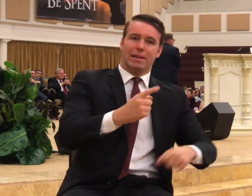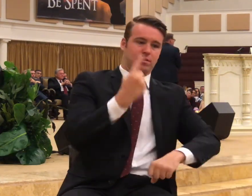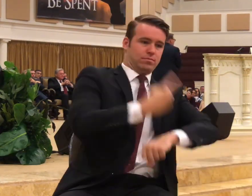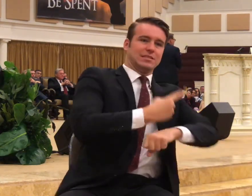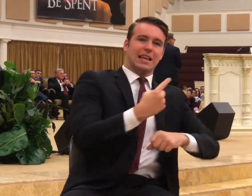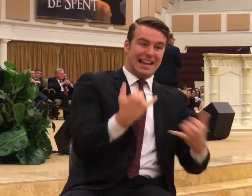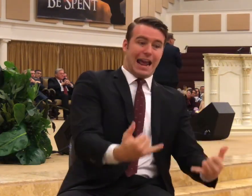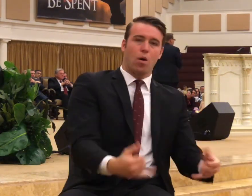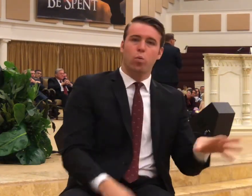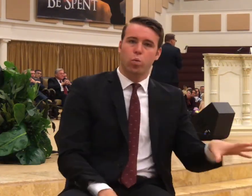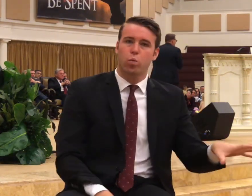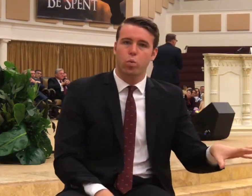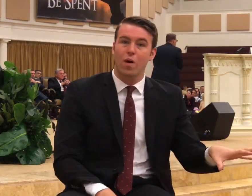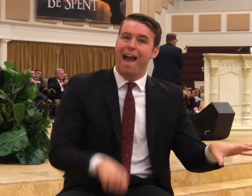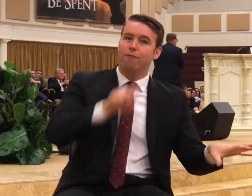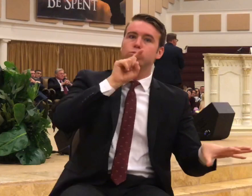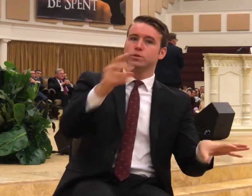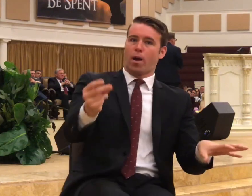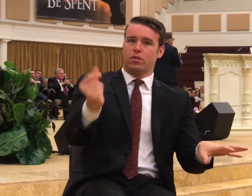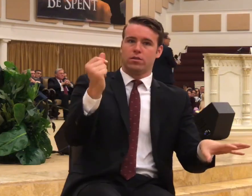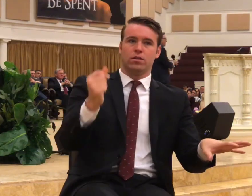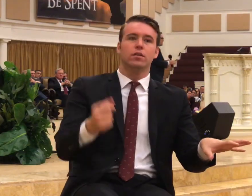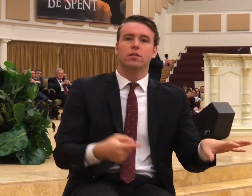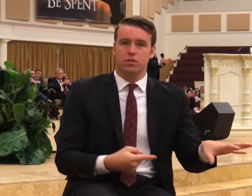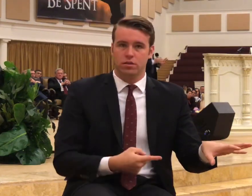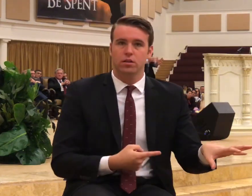saved. You got to respond.